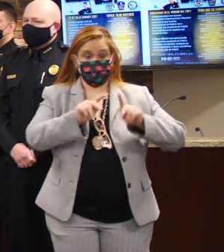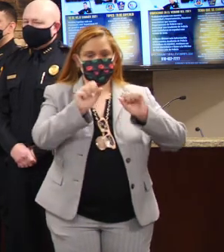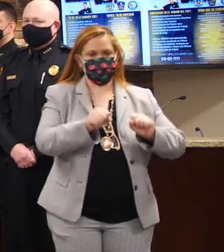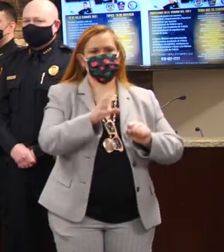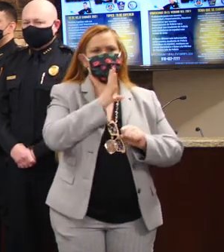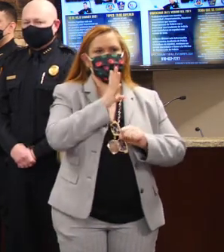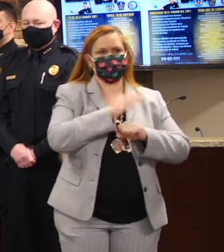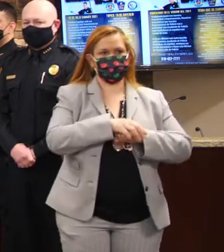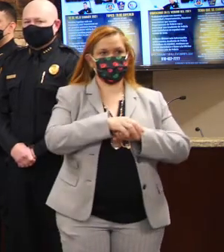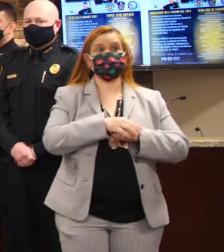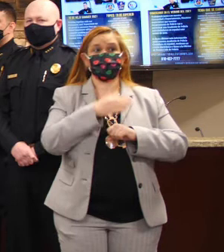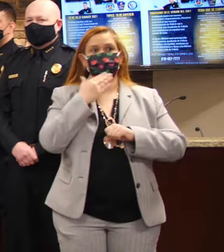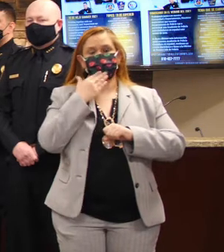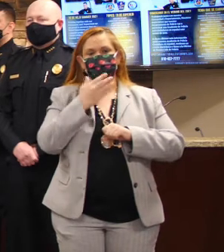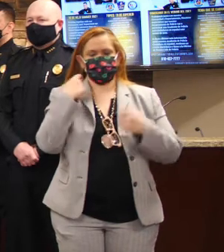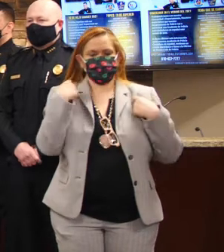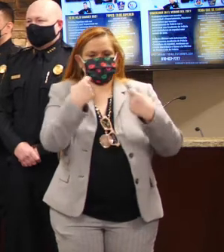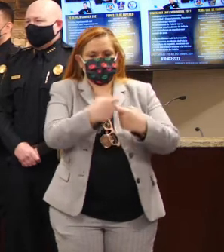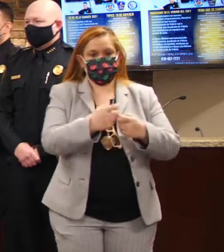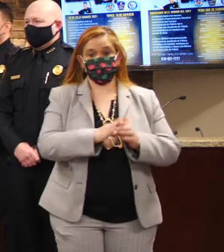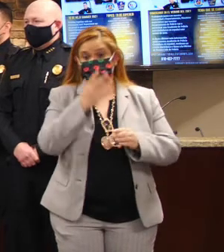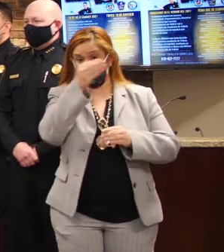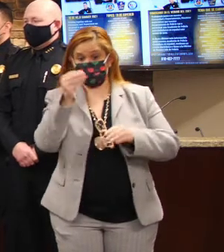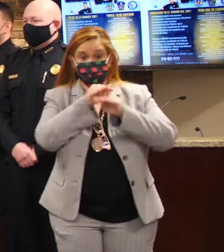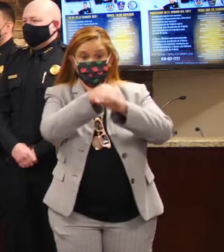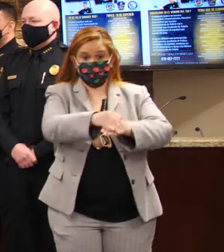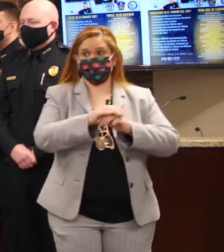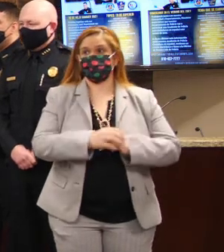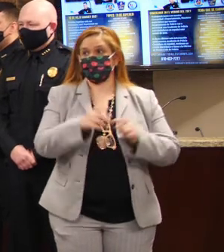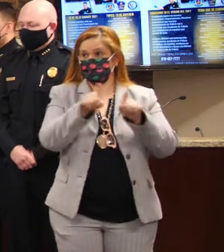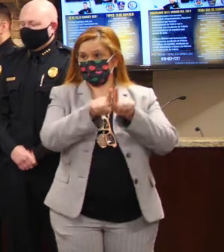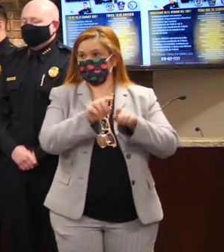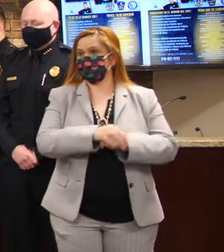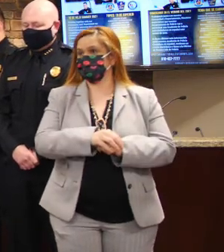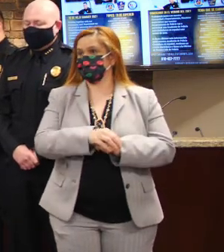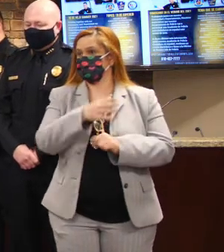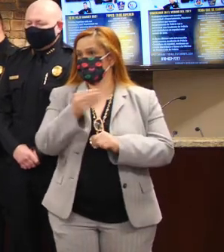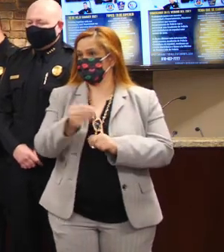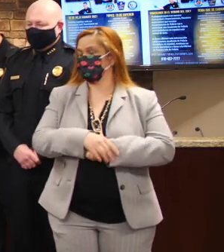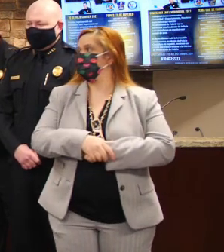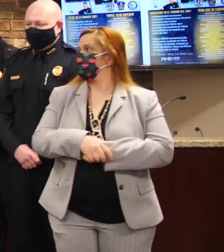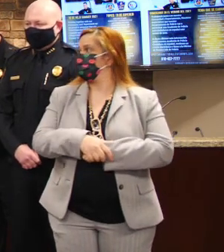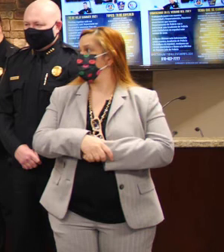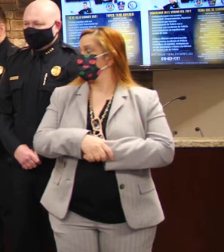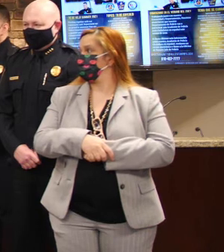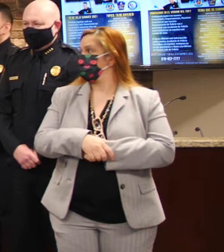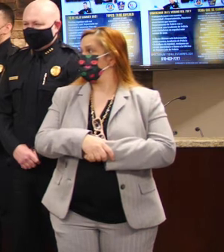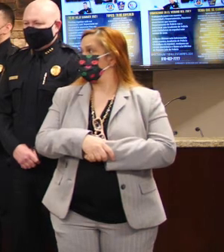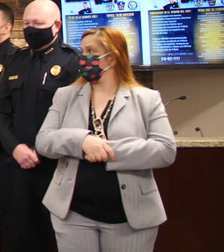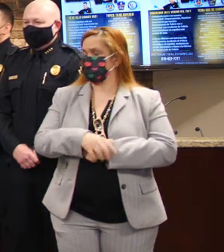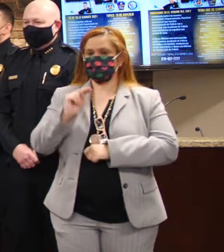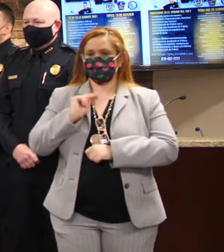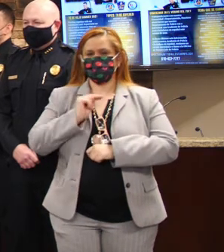police department, have a Spanish language Citizens Academy, I would not have believed you. It goes